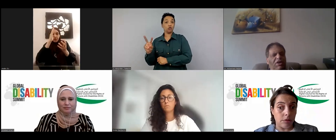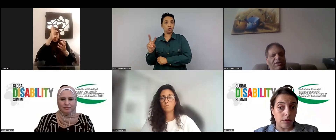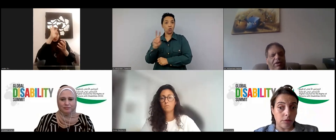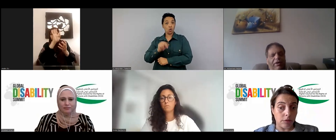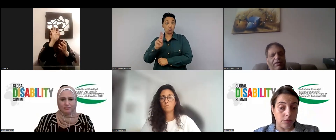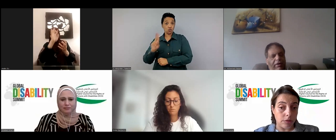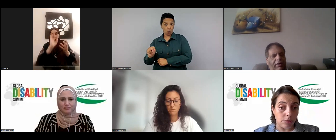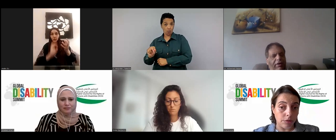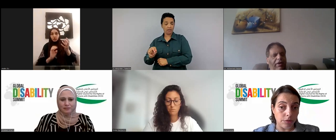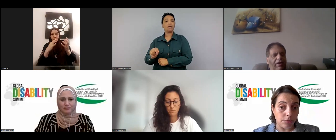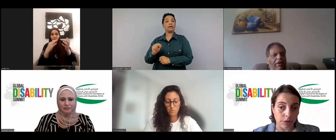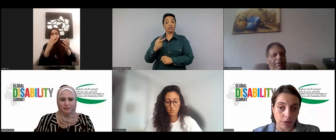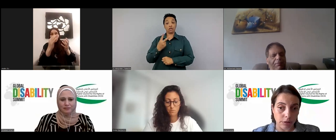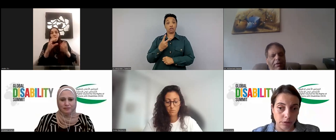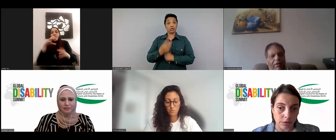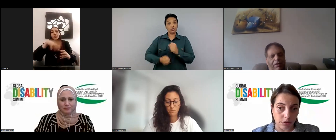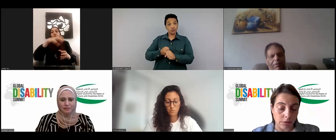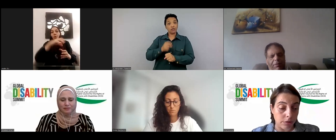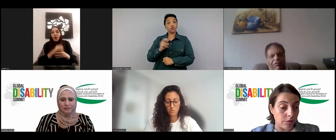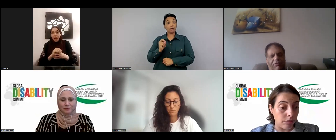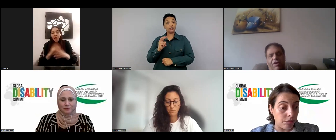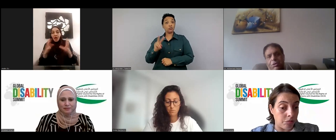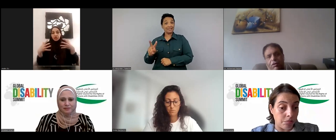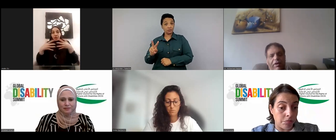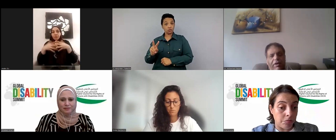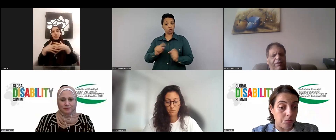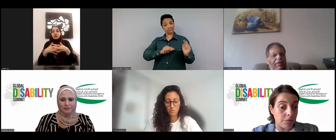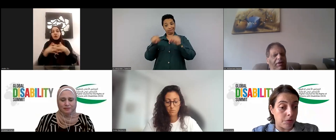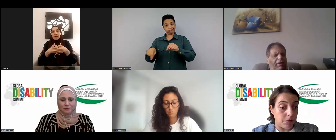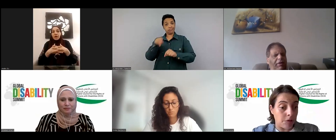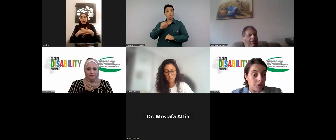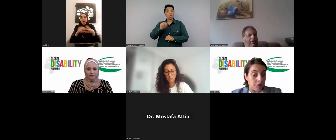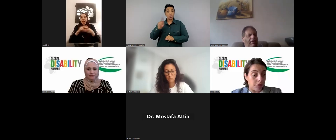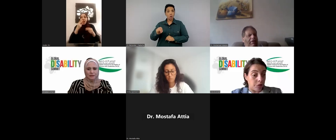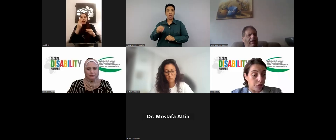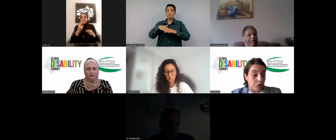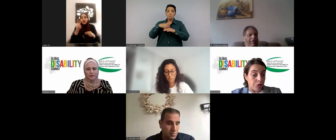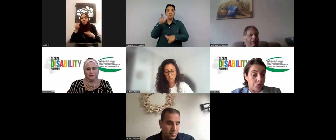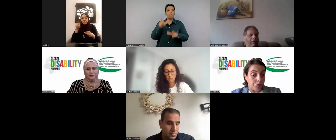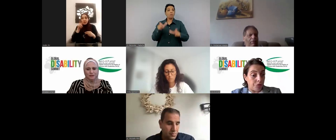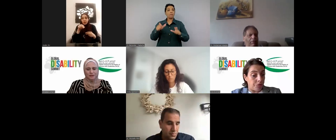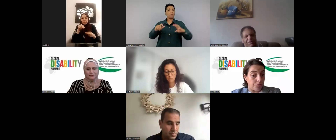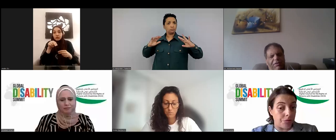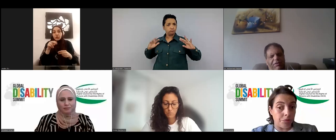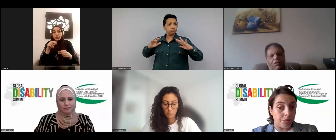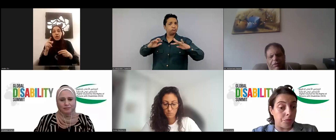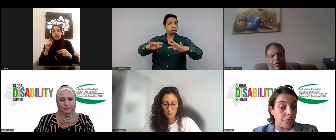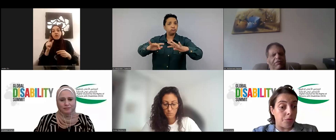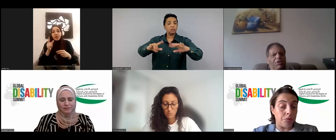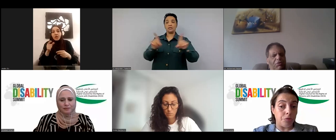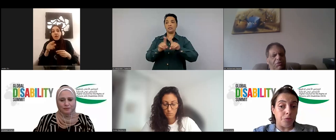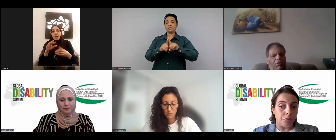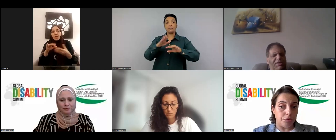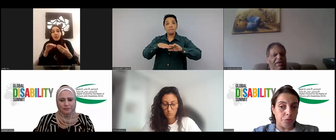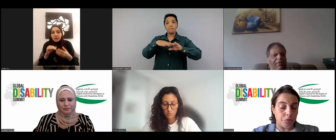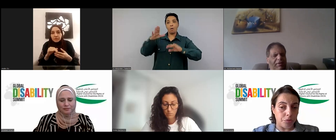was higher in terms of the level or the representation of the countries. So